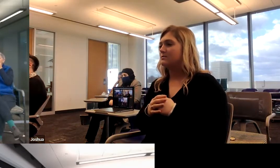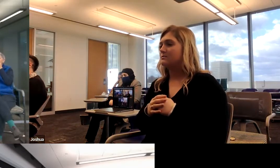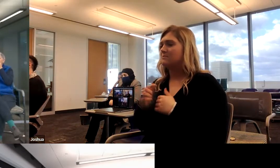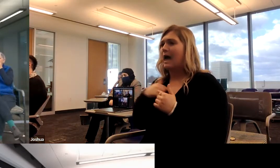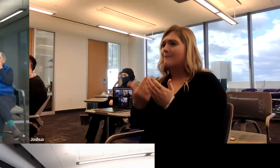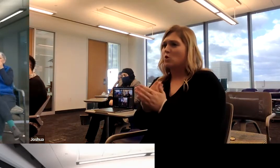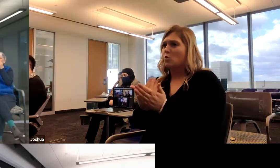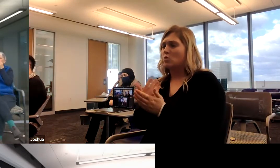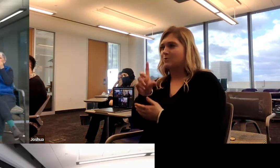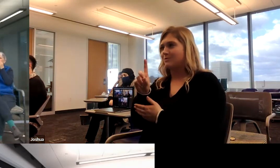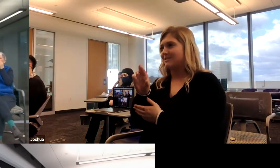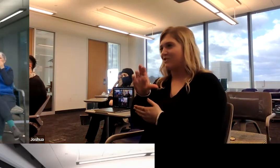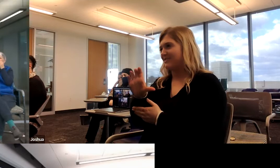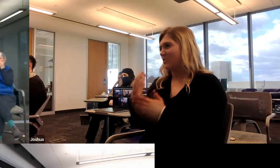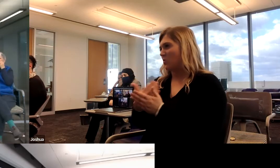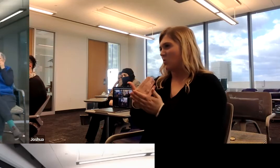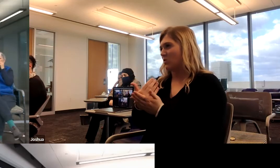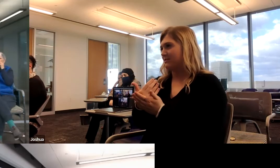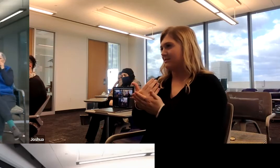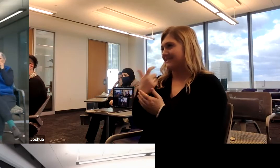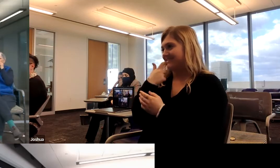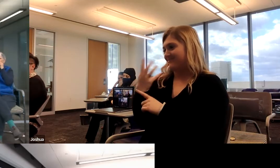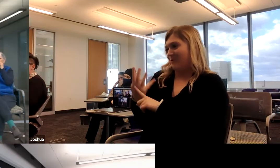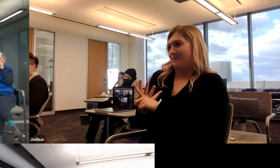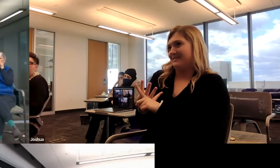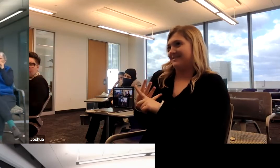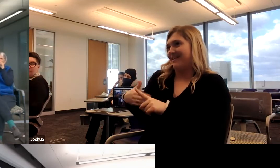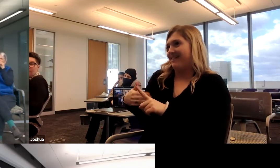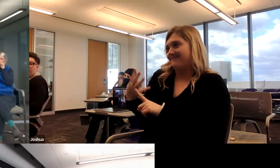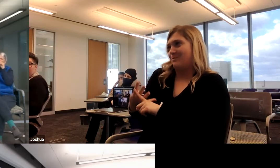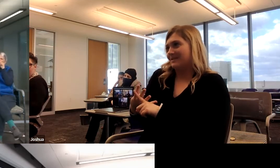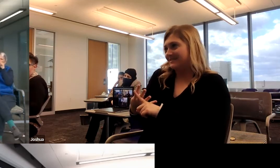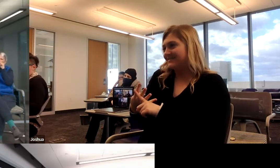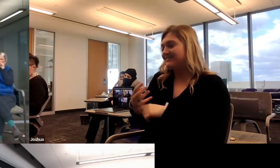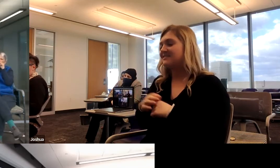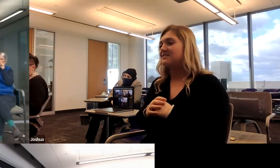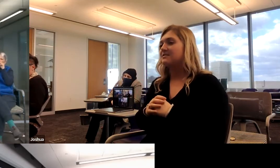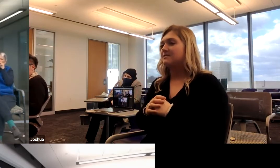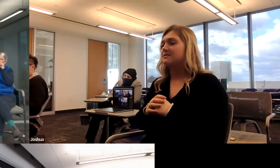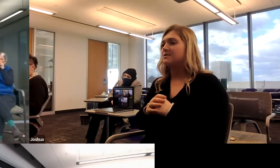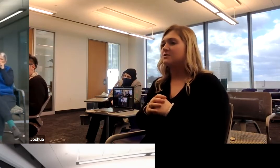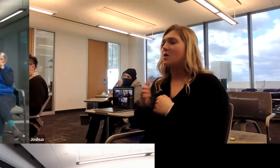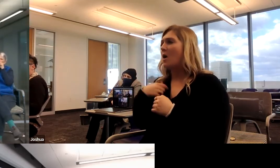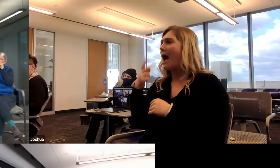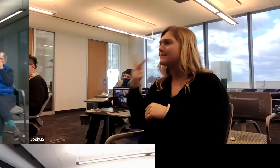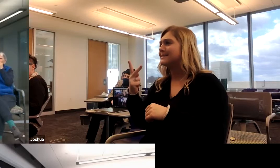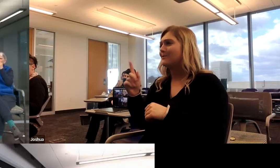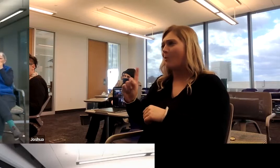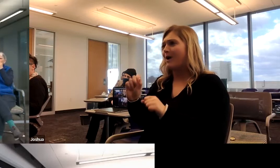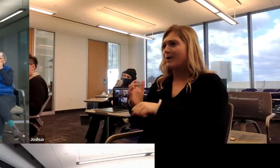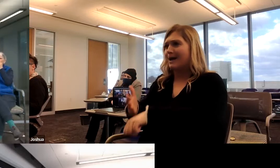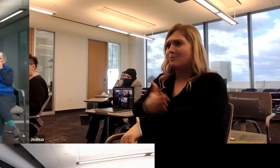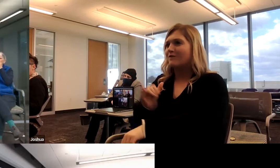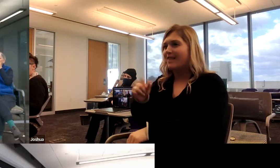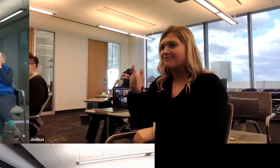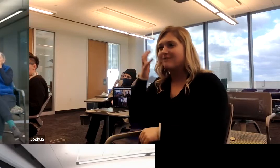I'm new to the DIC. I've only been there not even 4 months yet. But I am seeing, where things can improve, like what